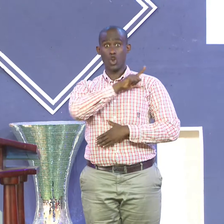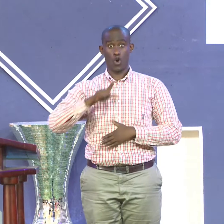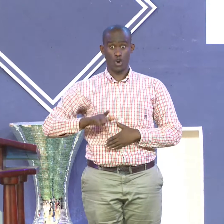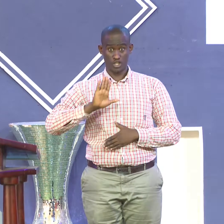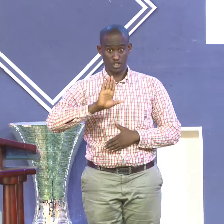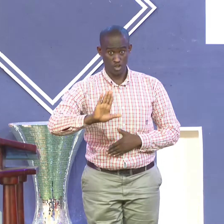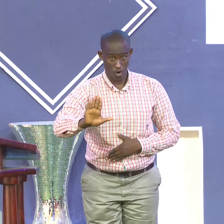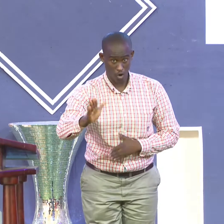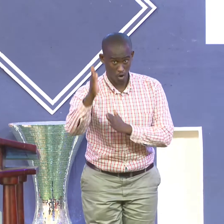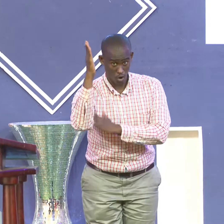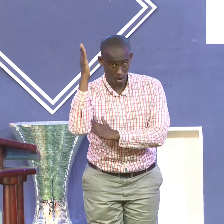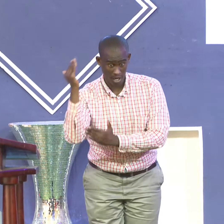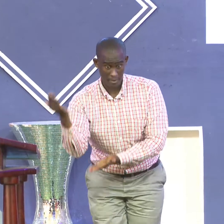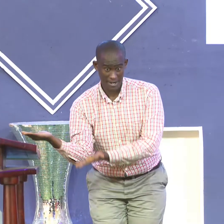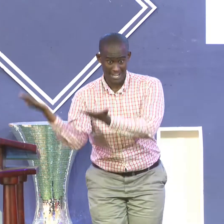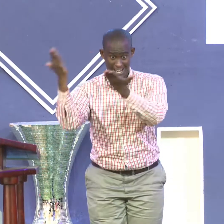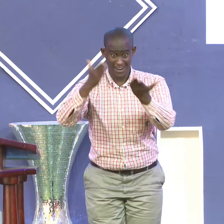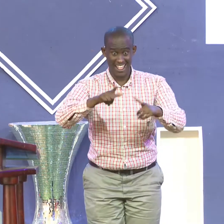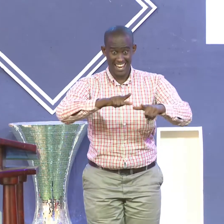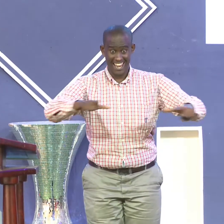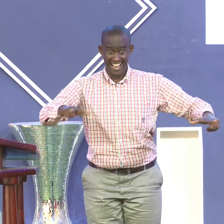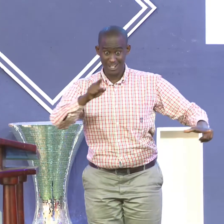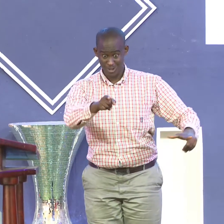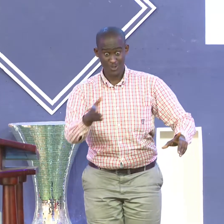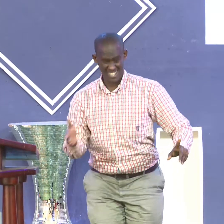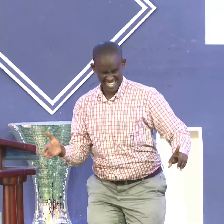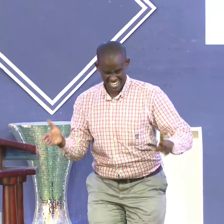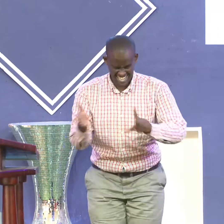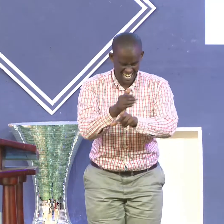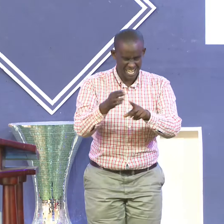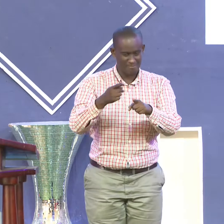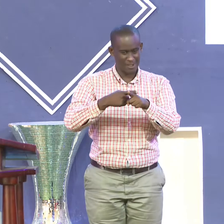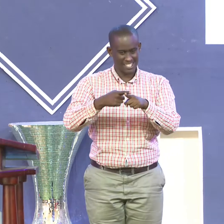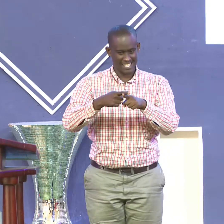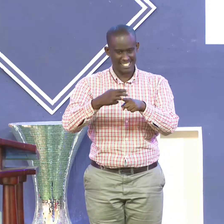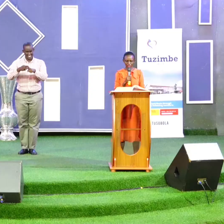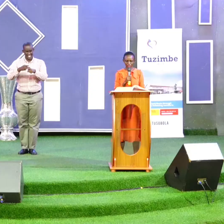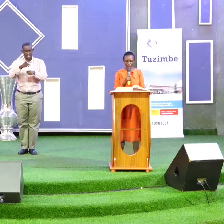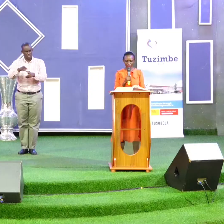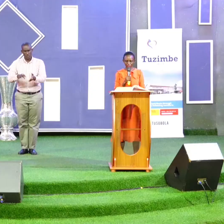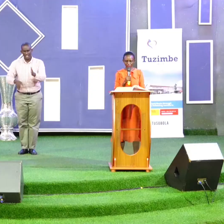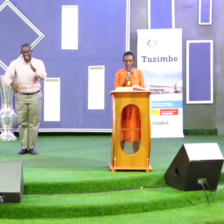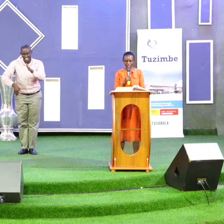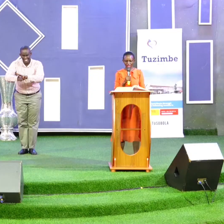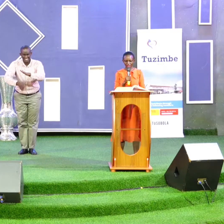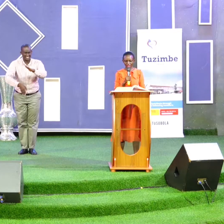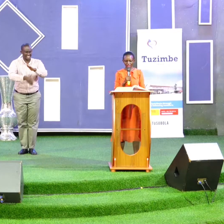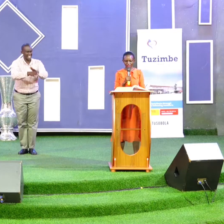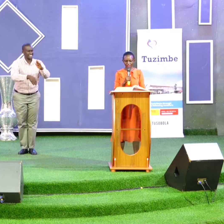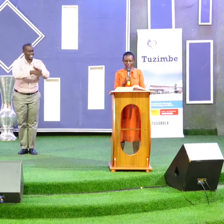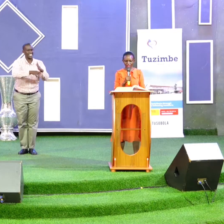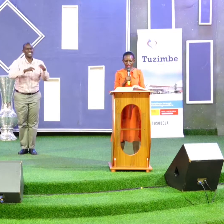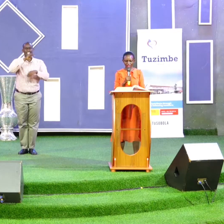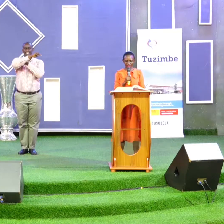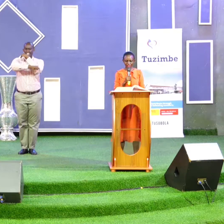God shall bring you into the land which you go to possess, you shall cast out all the nations before you, the